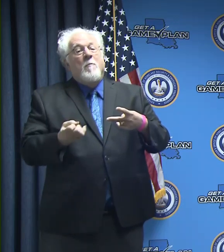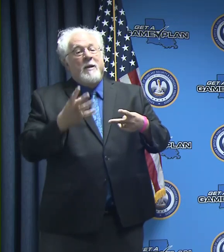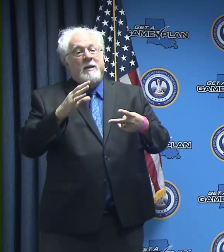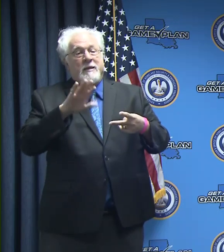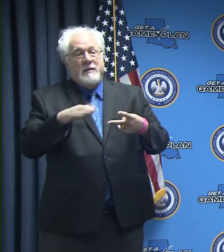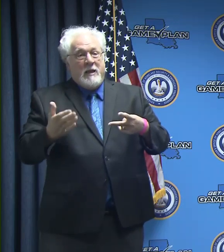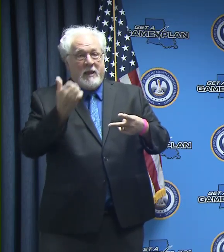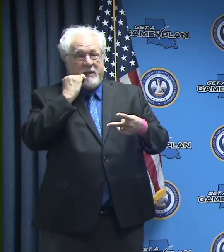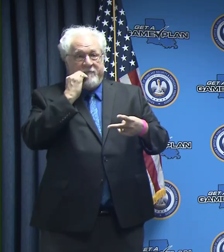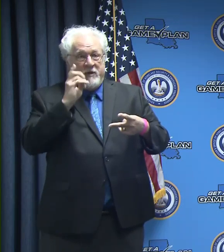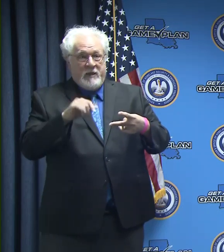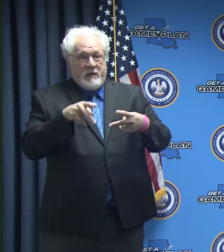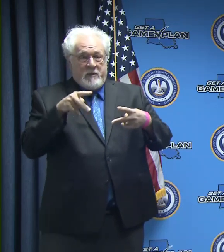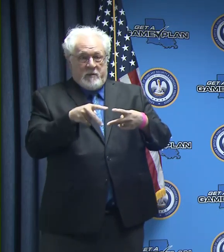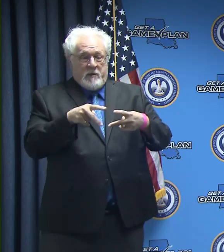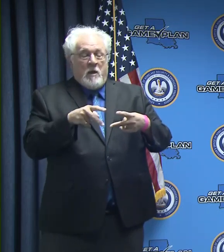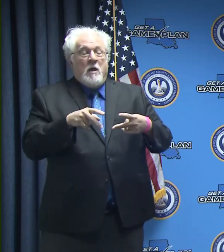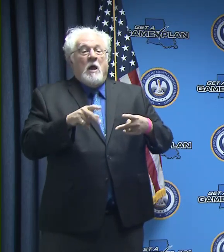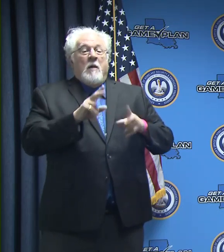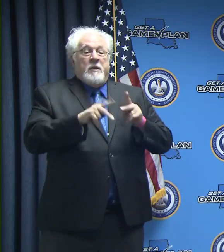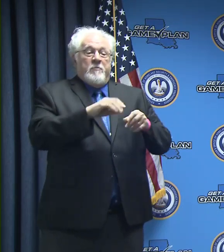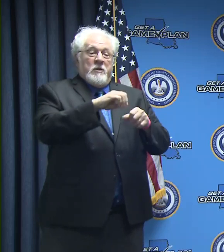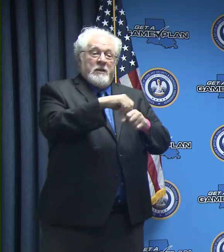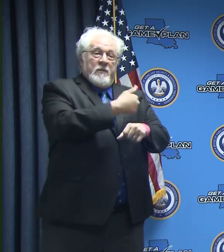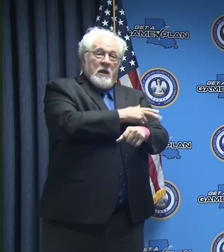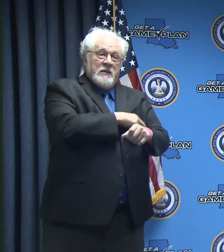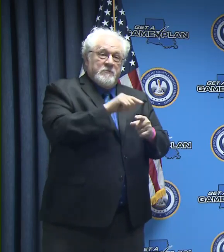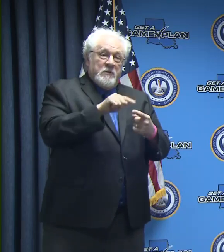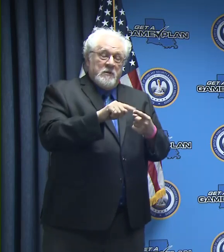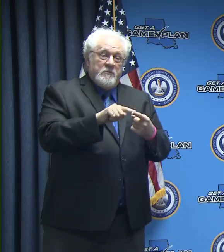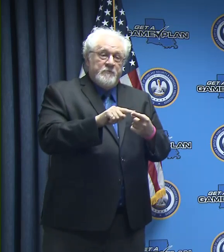COVID. Of the people who are in the hospital,